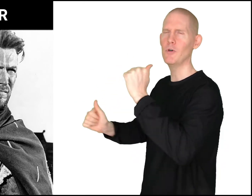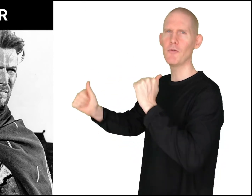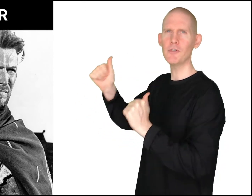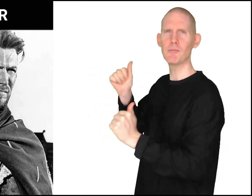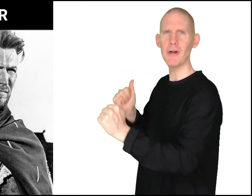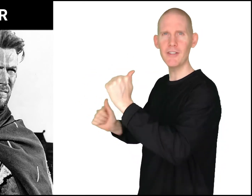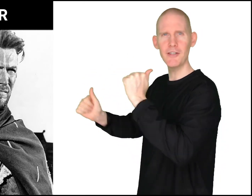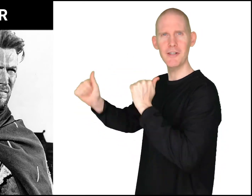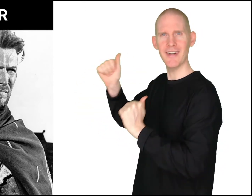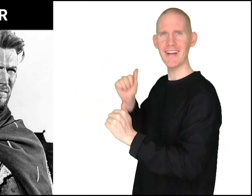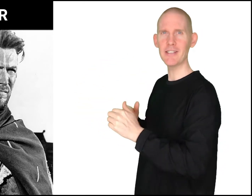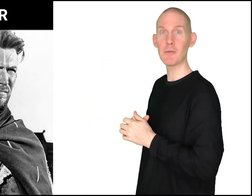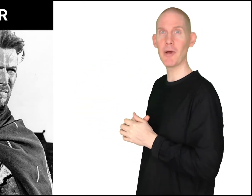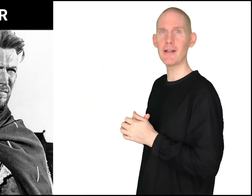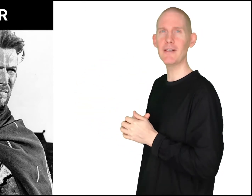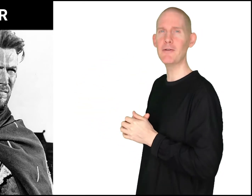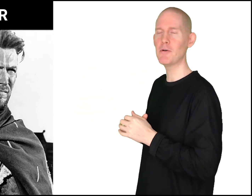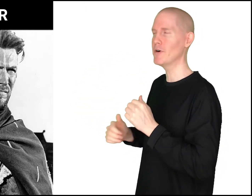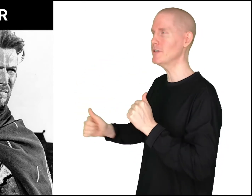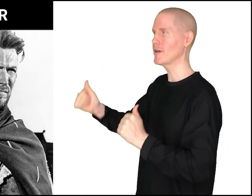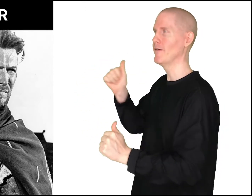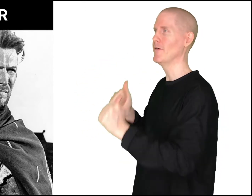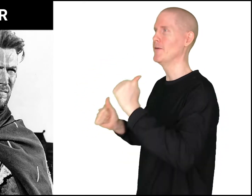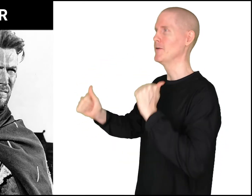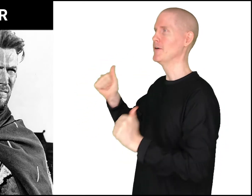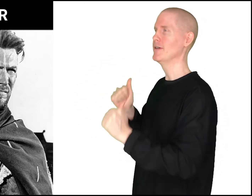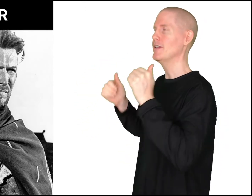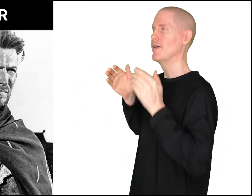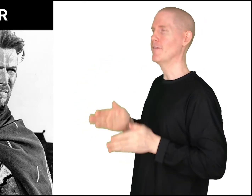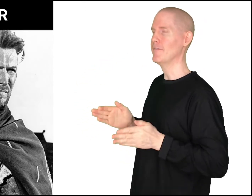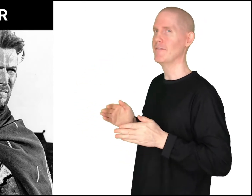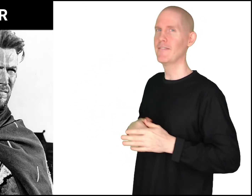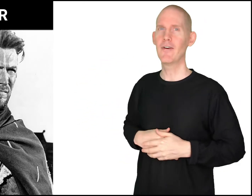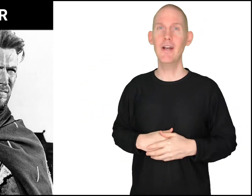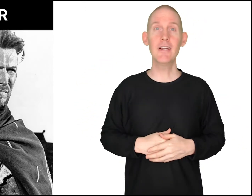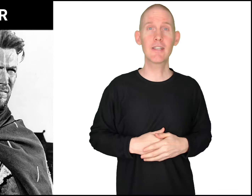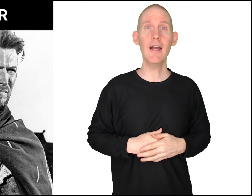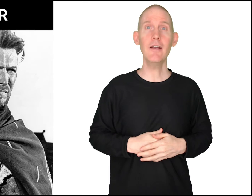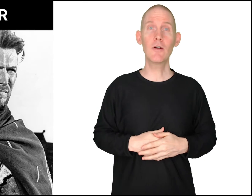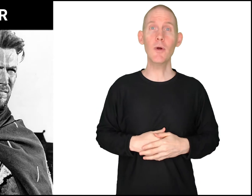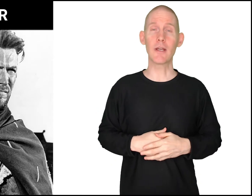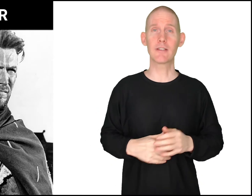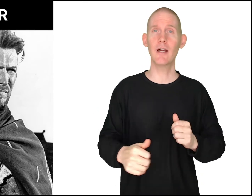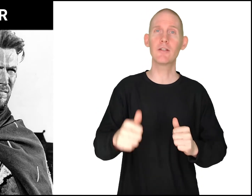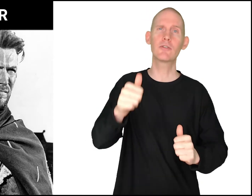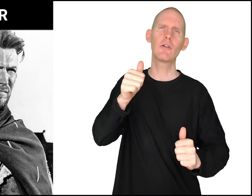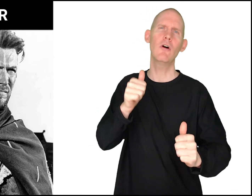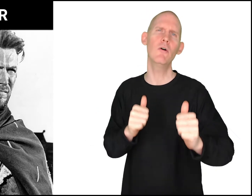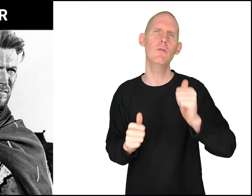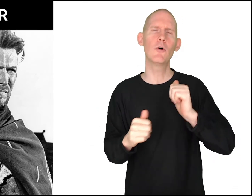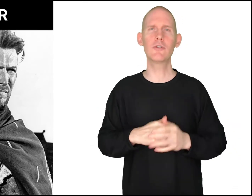reverse bicycle. I guess we're pedaling in reverse, all right? And it's kind of quick. It's not a slow motion. It's